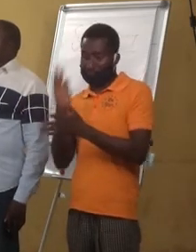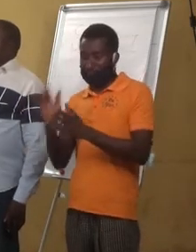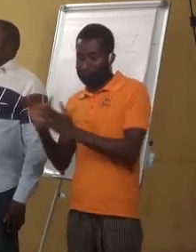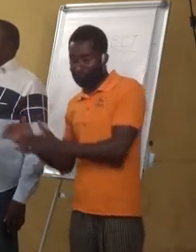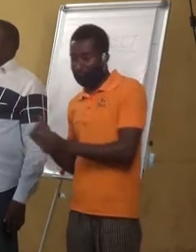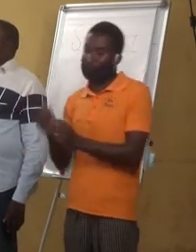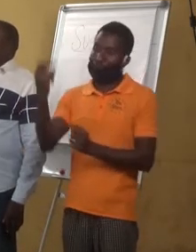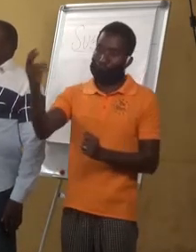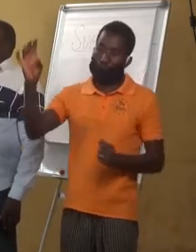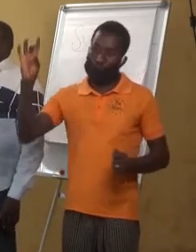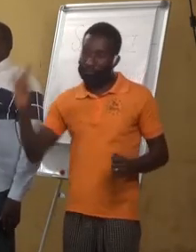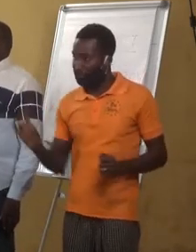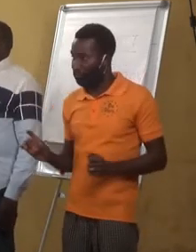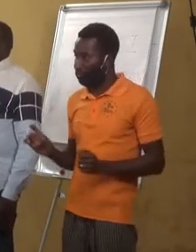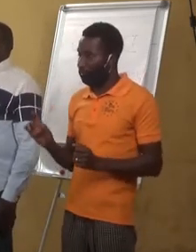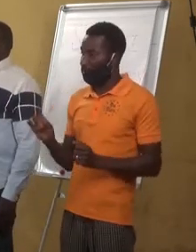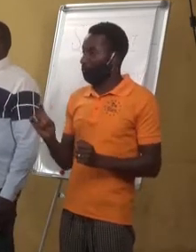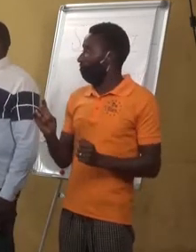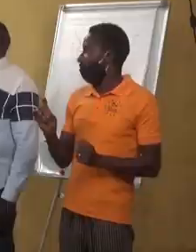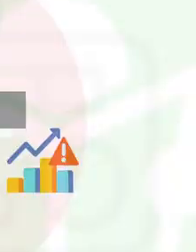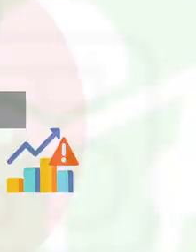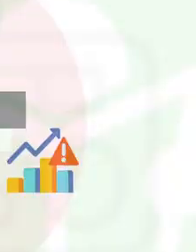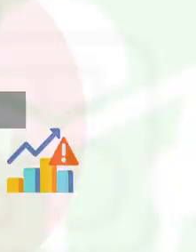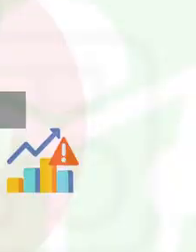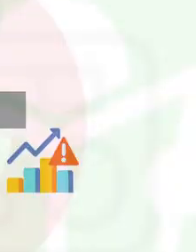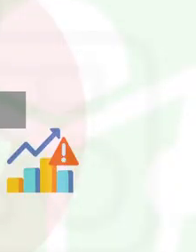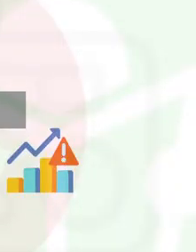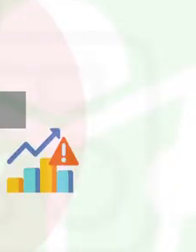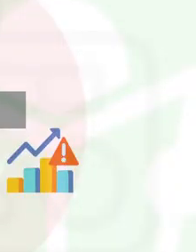28, while chlorine will now have 288.